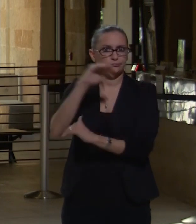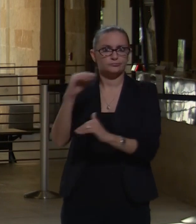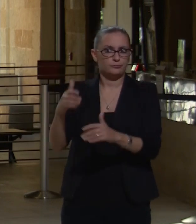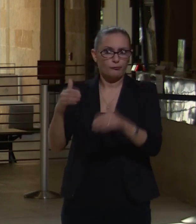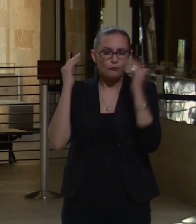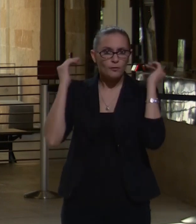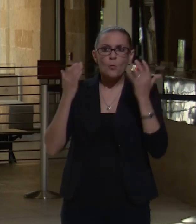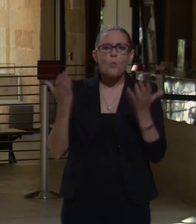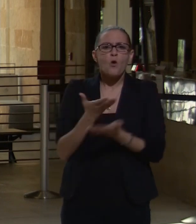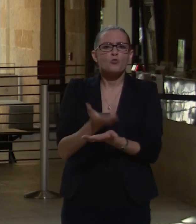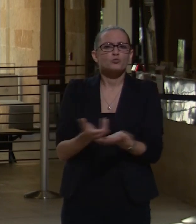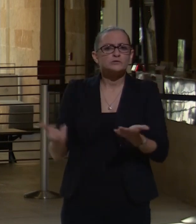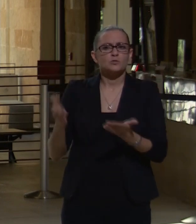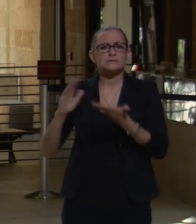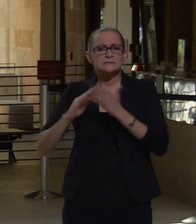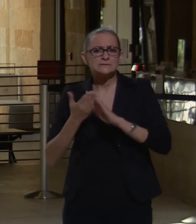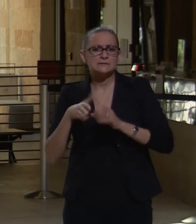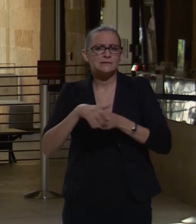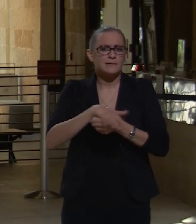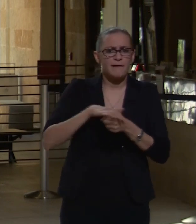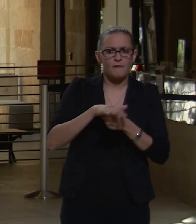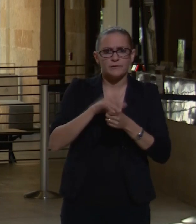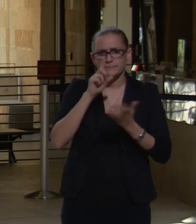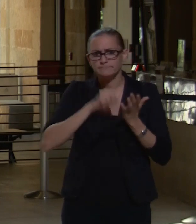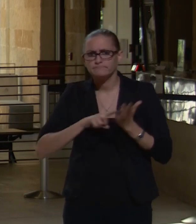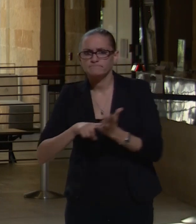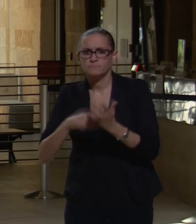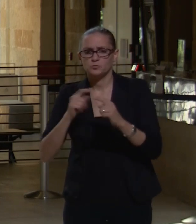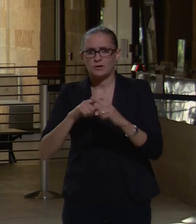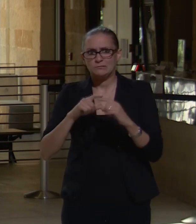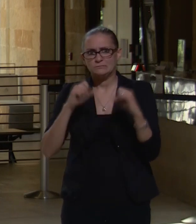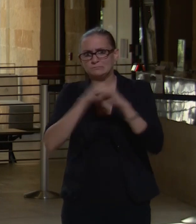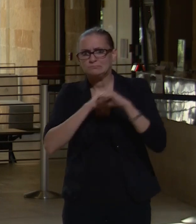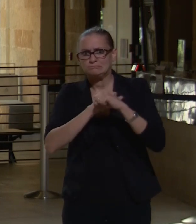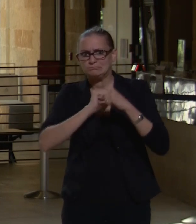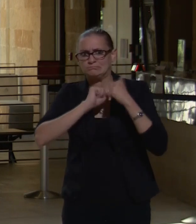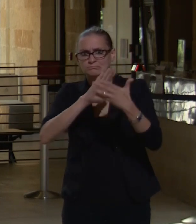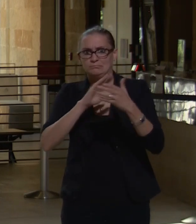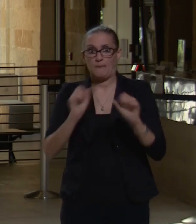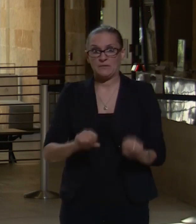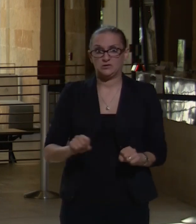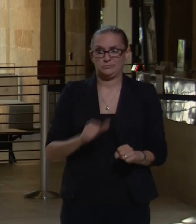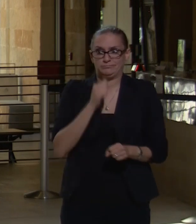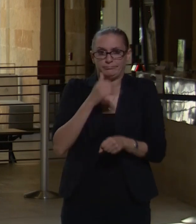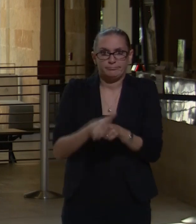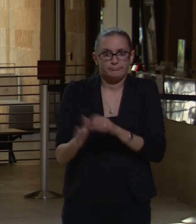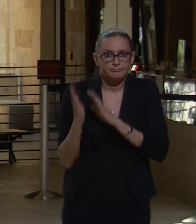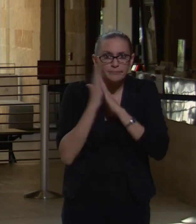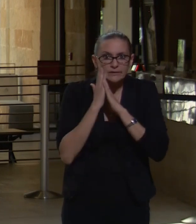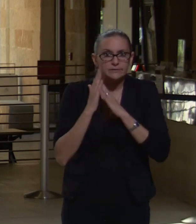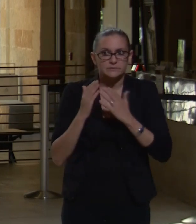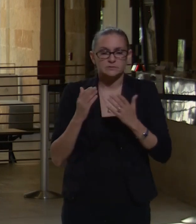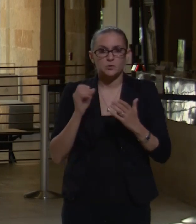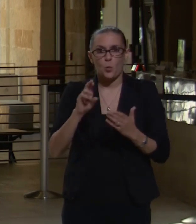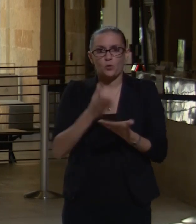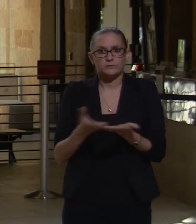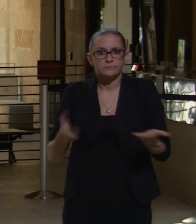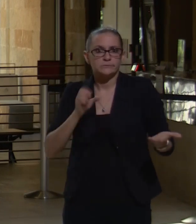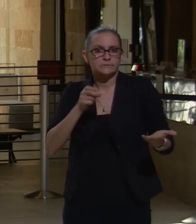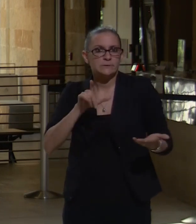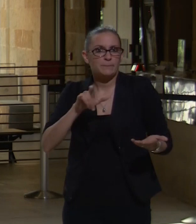what resources are the city and county looking into to combat potential shortages in beds or